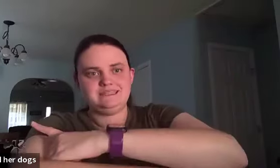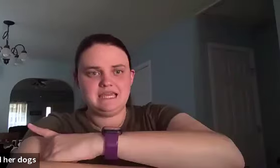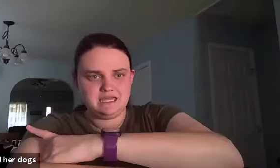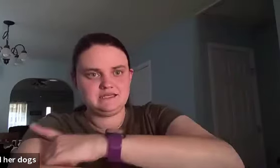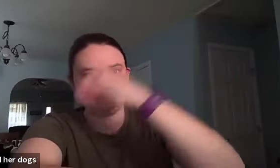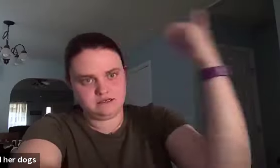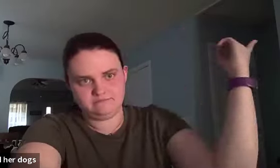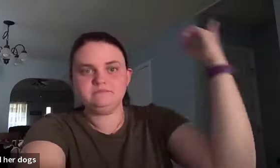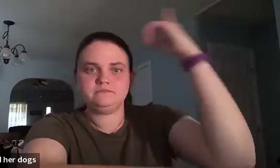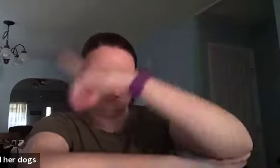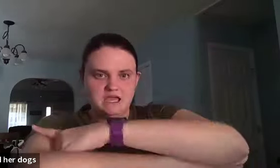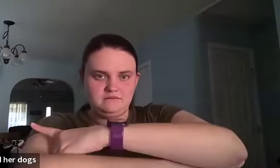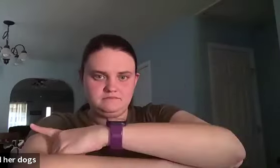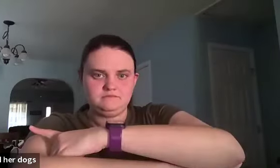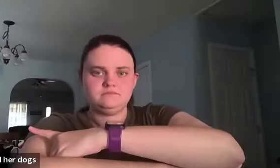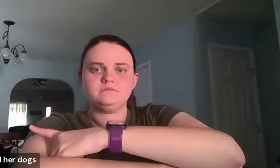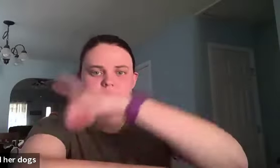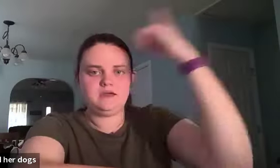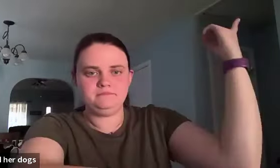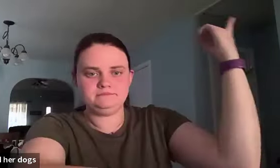The day is done. Day. Okay?